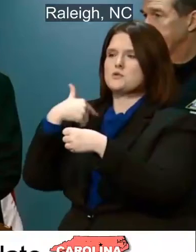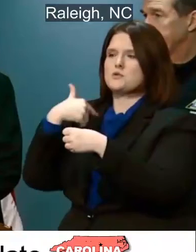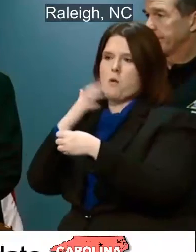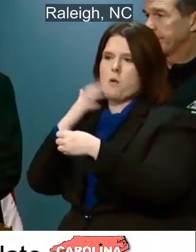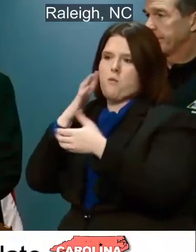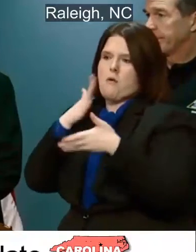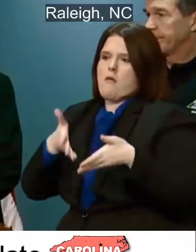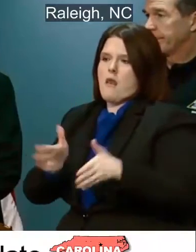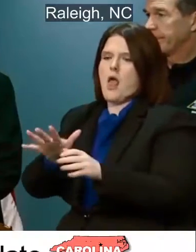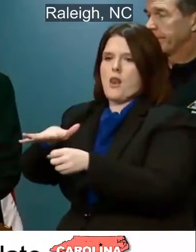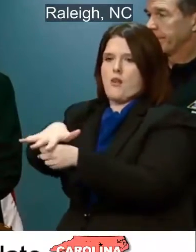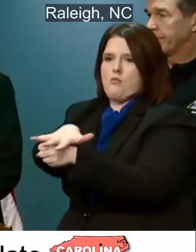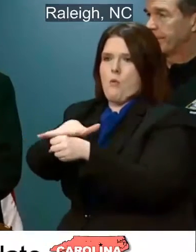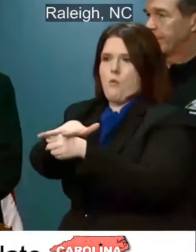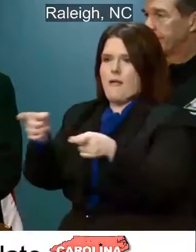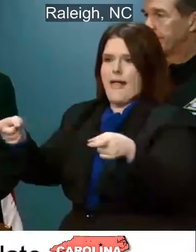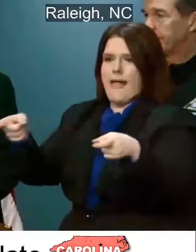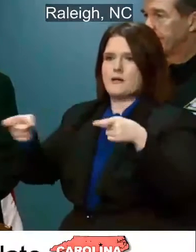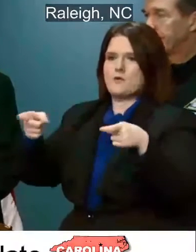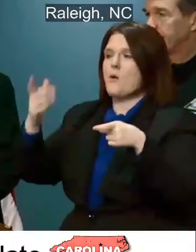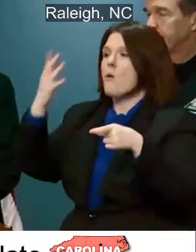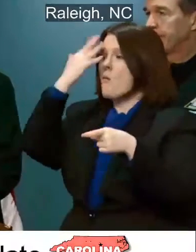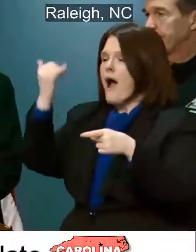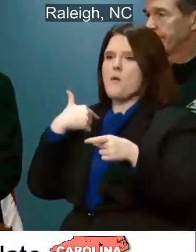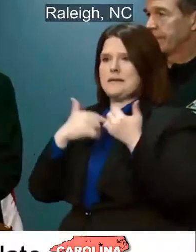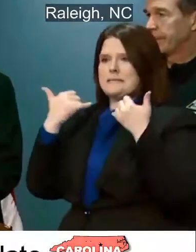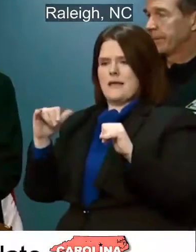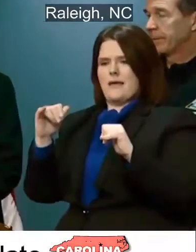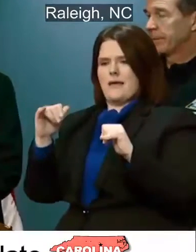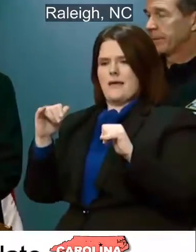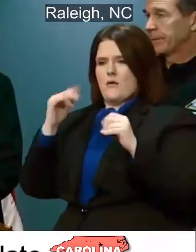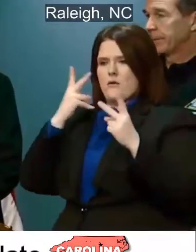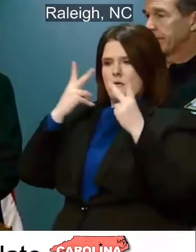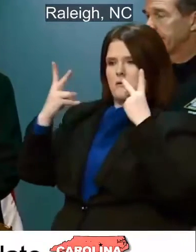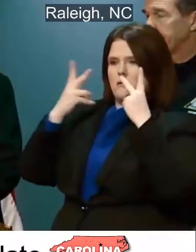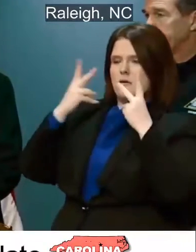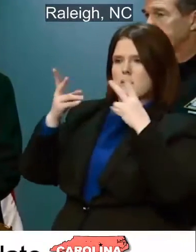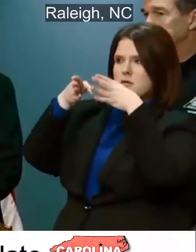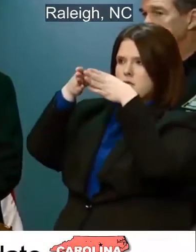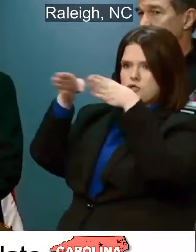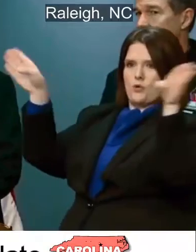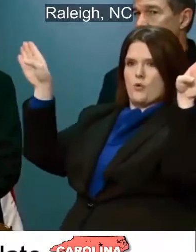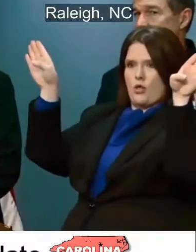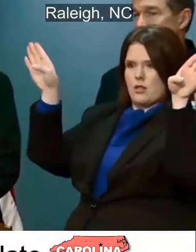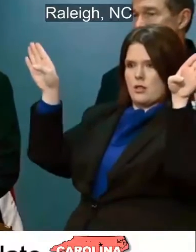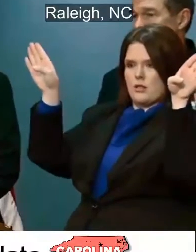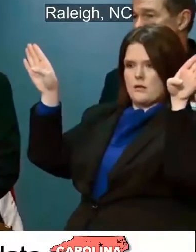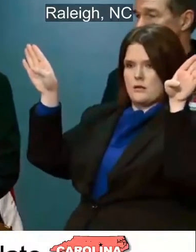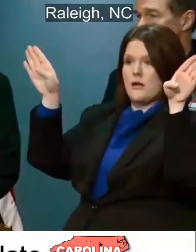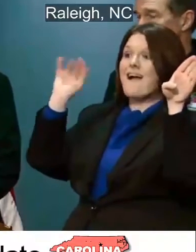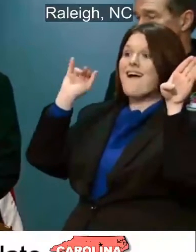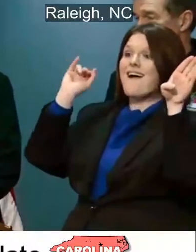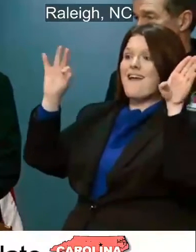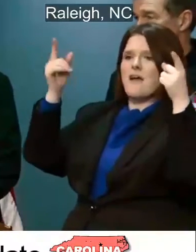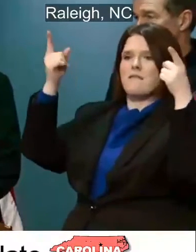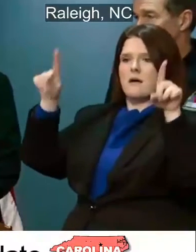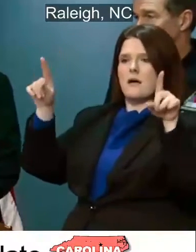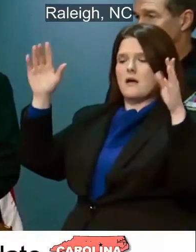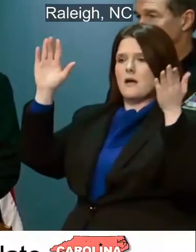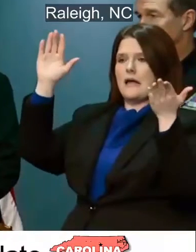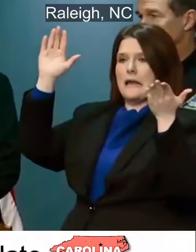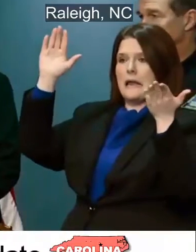that because at this point we'll still see the impacts being across the state. If for some reason we get